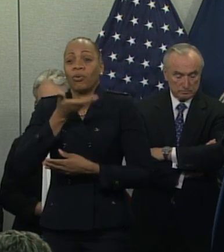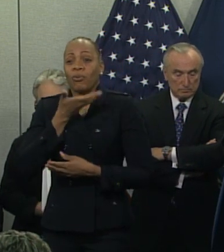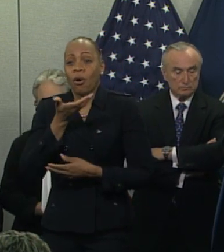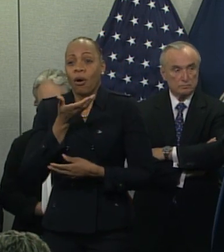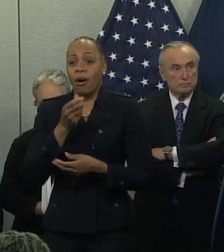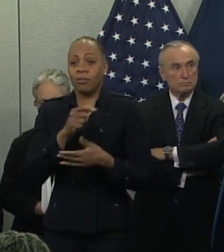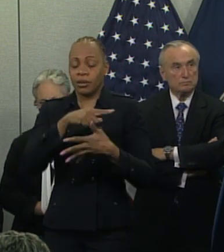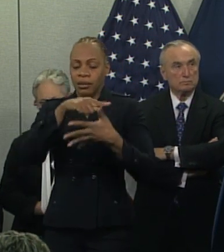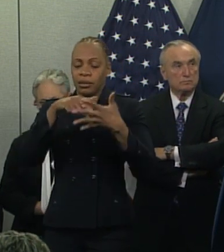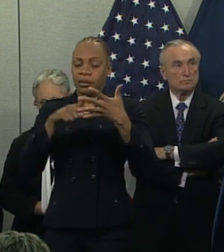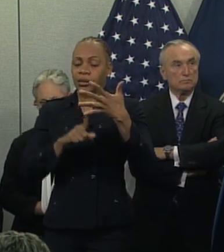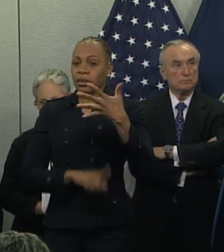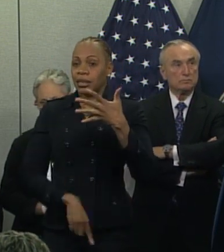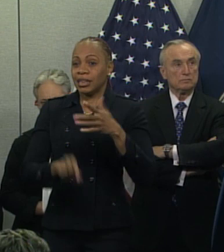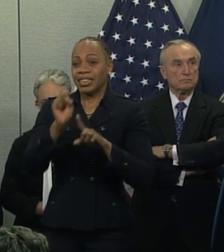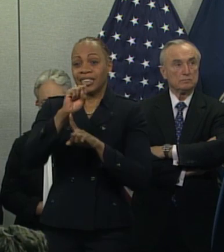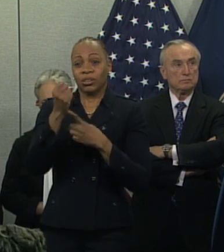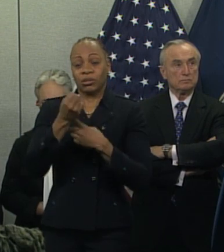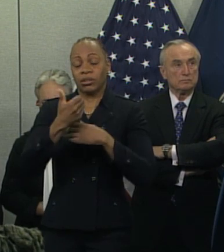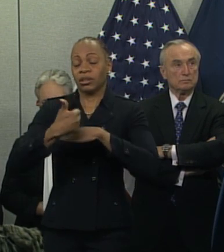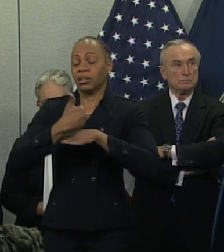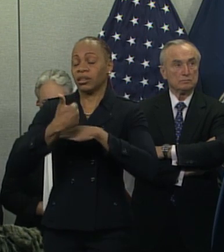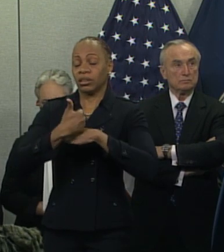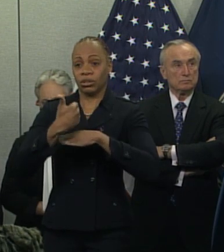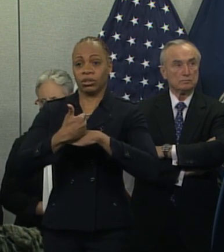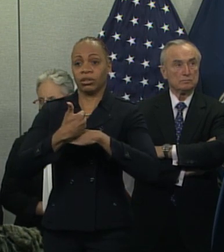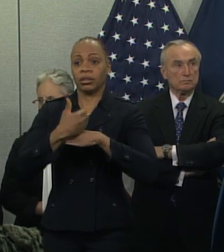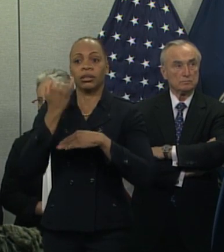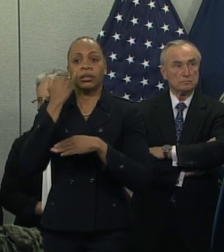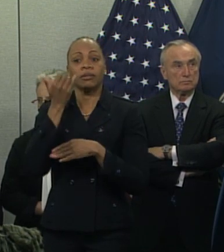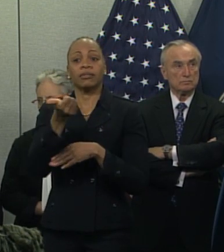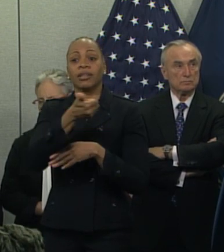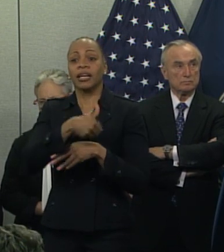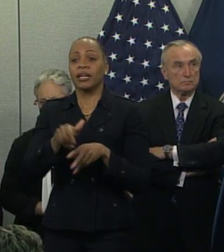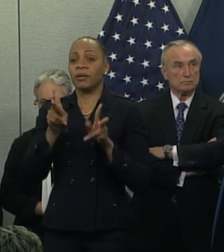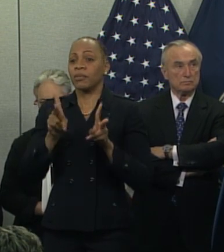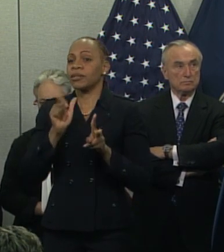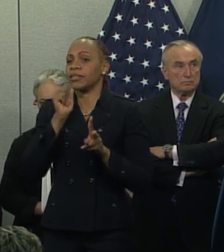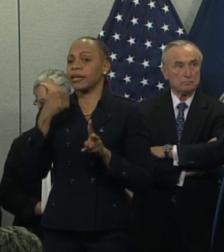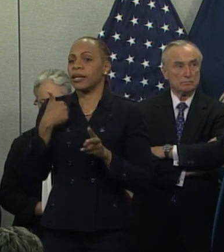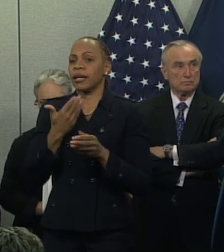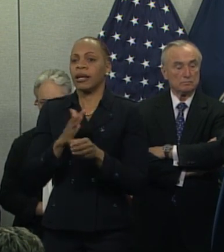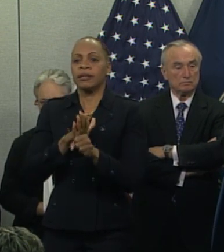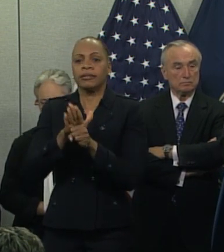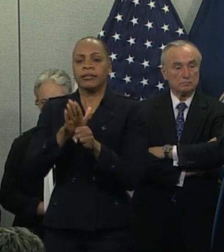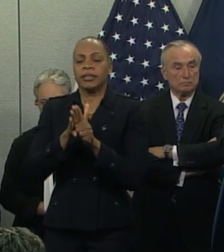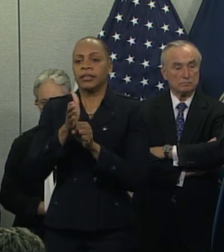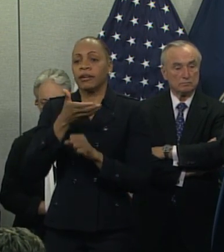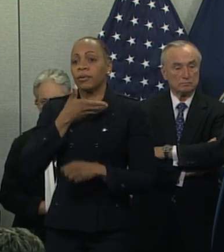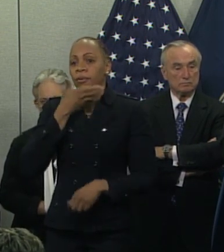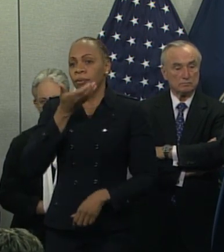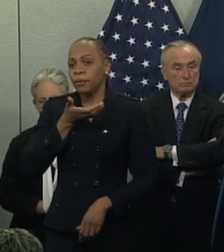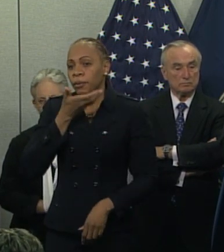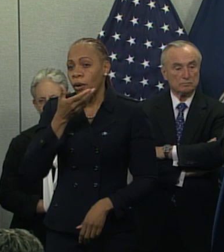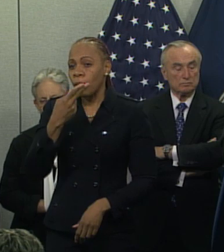are all situations that can be dangerous. And if anyone does not have enough heat, the thing we want them to do